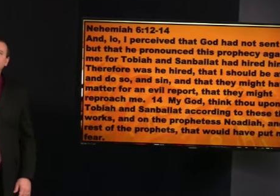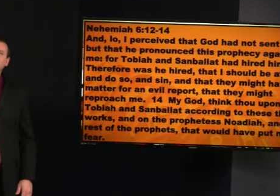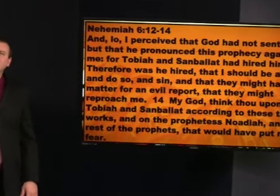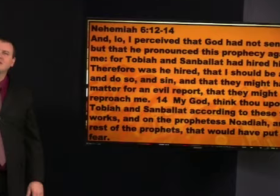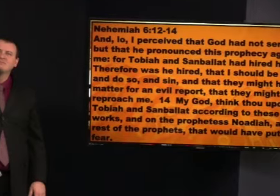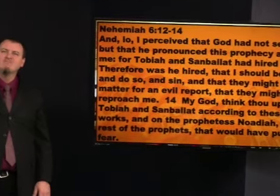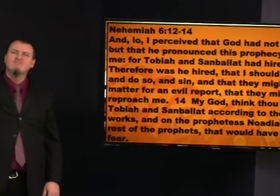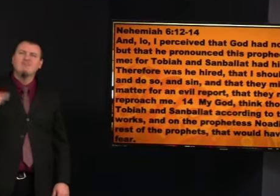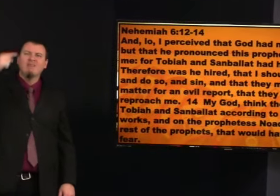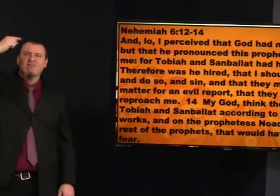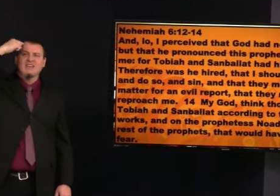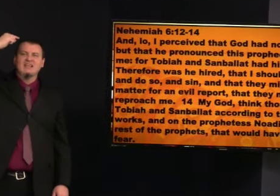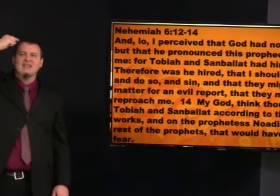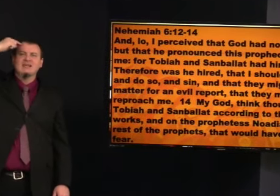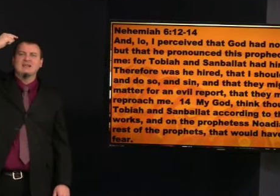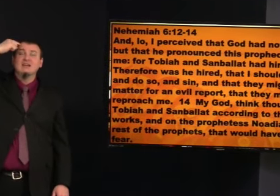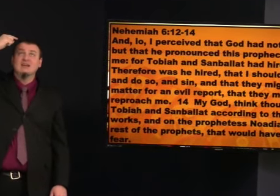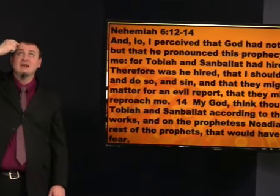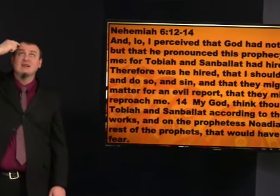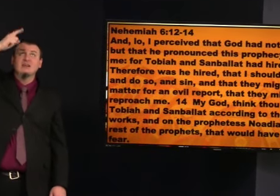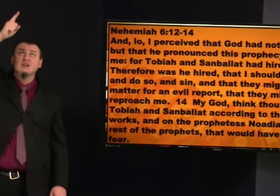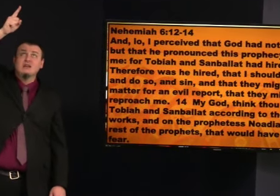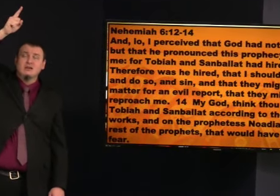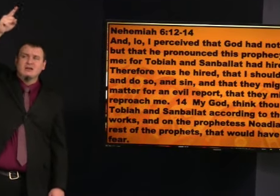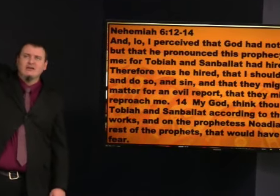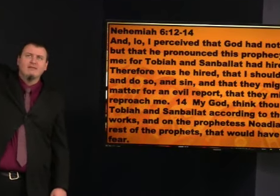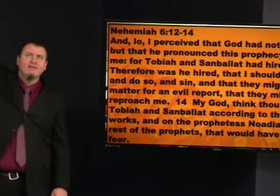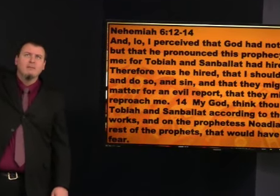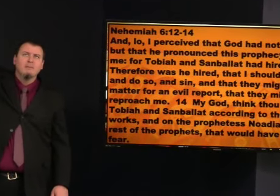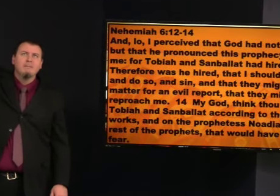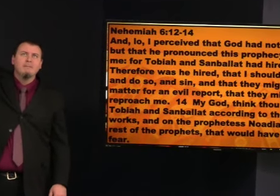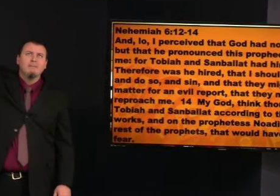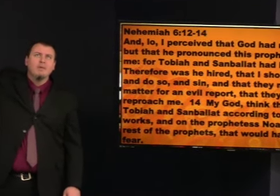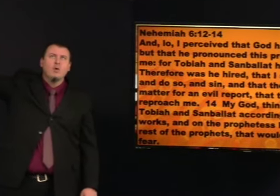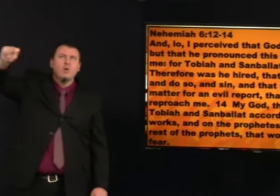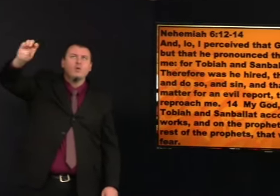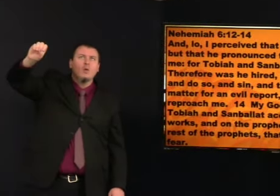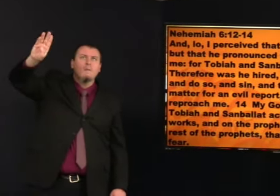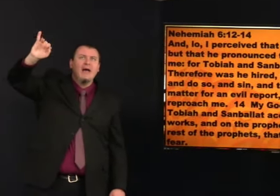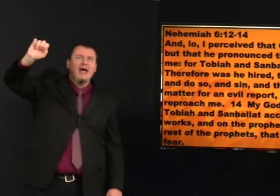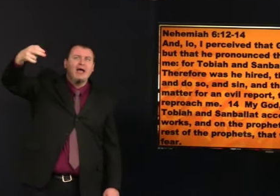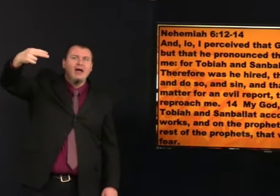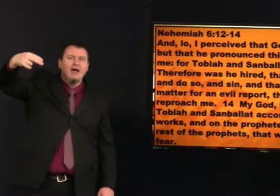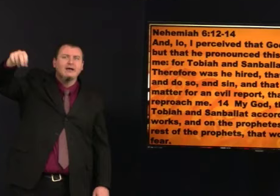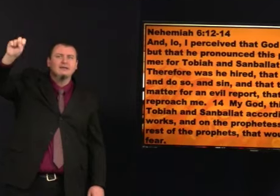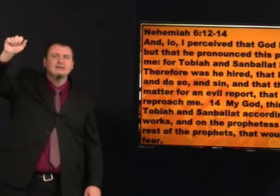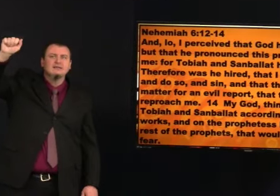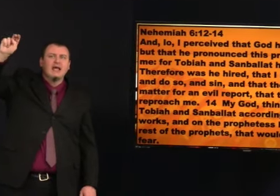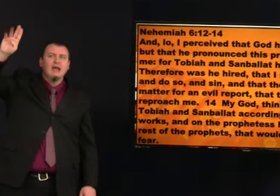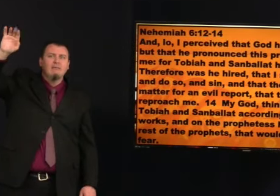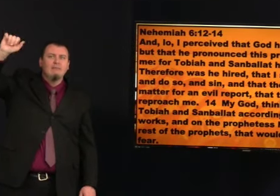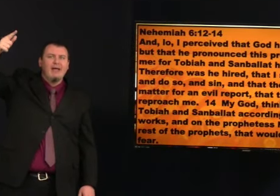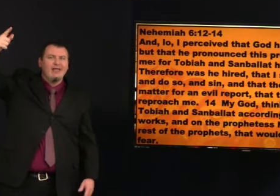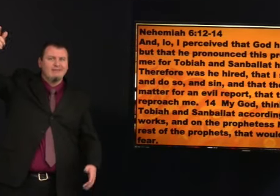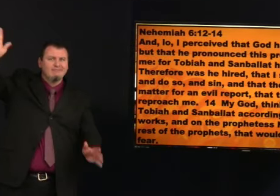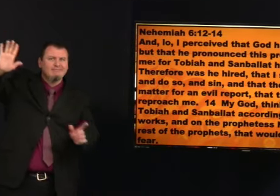Nehemiah prays, and he says, my God, think thou upon Tobiah and Sanballat,